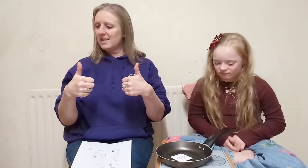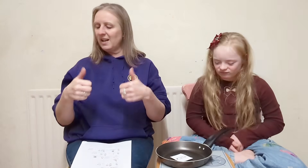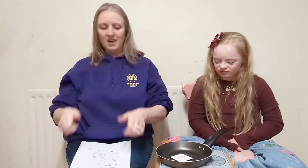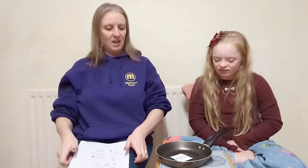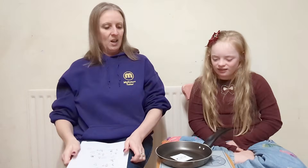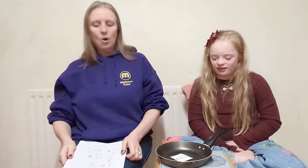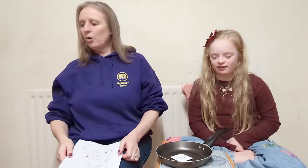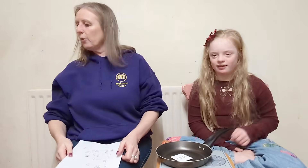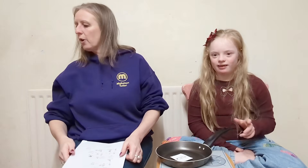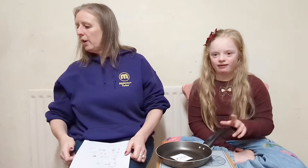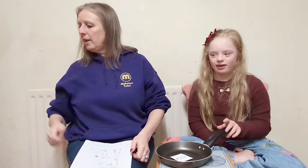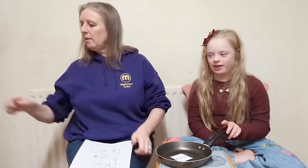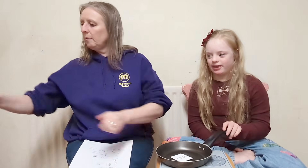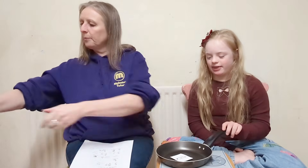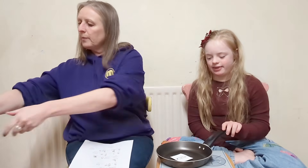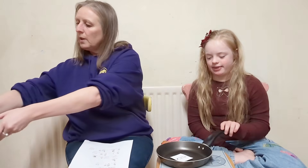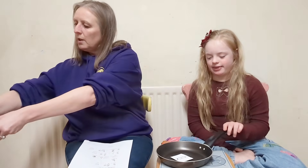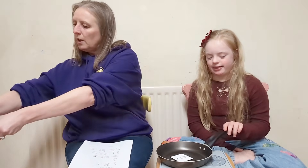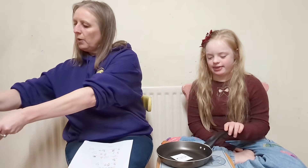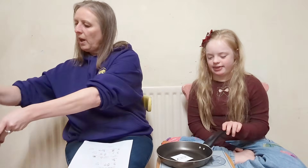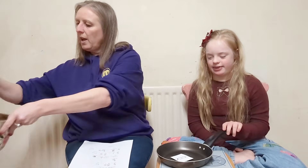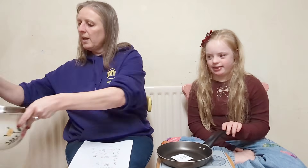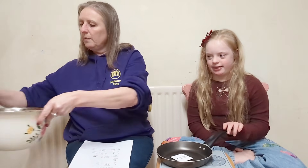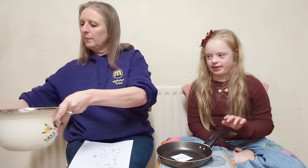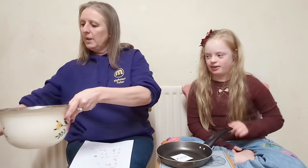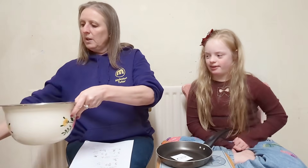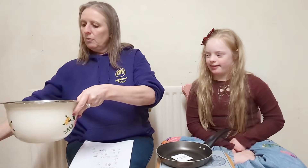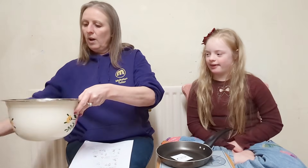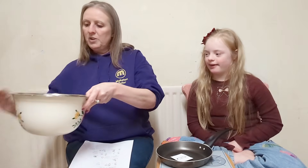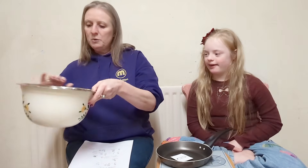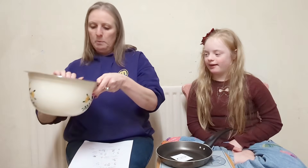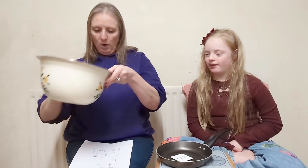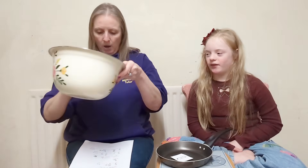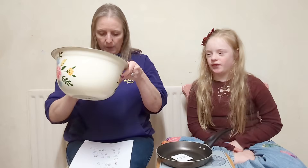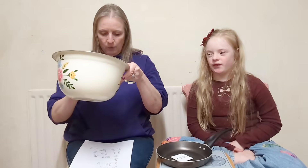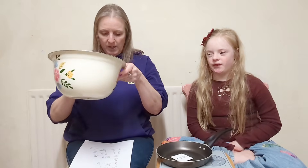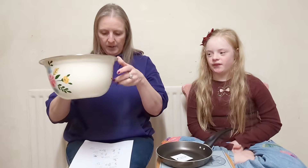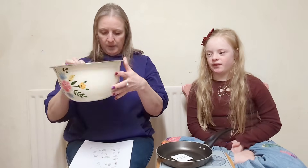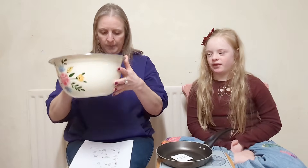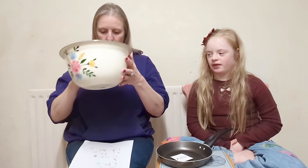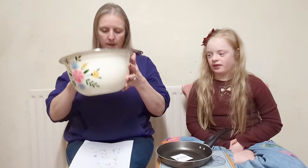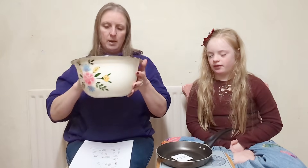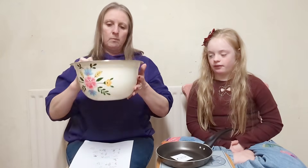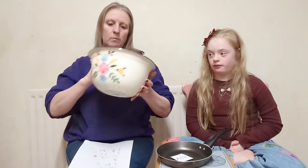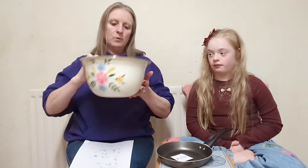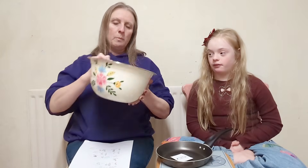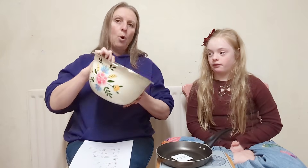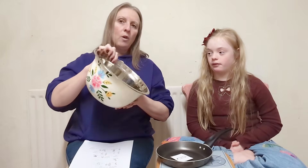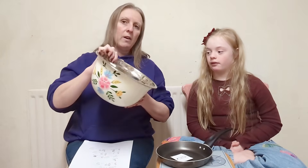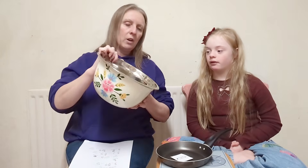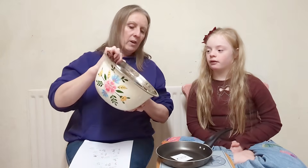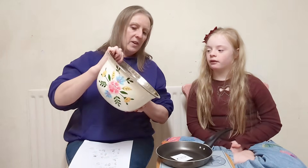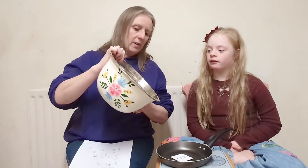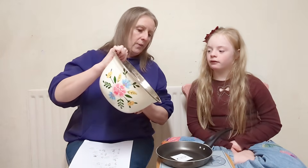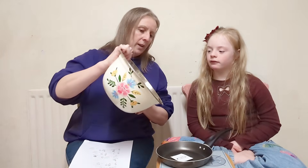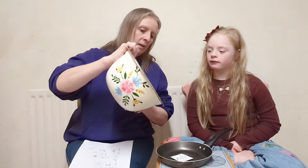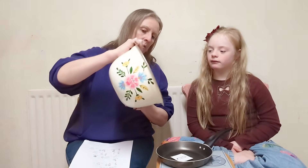Fantastic. Oil's gone in. Okay. Right, should we put our ingredients in then? Should we pour our ingredients in?